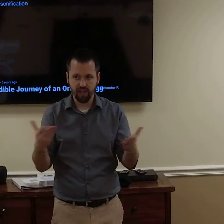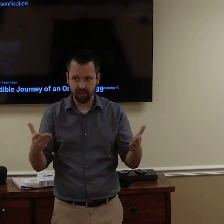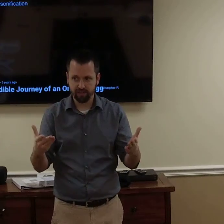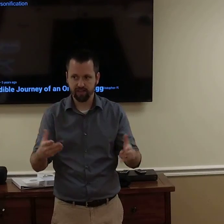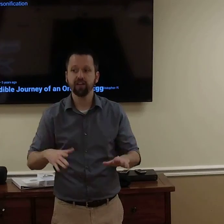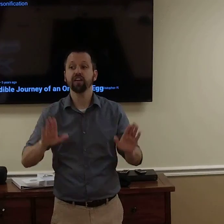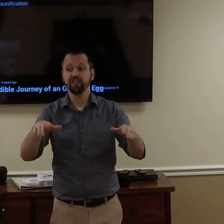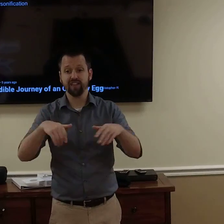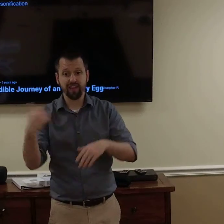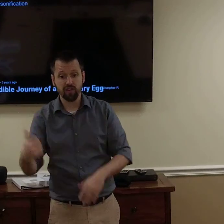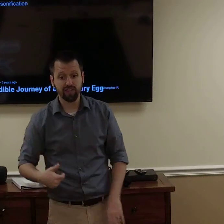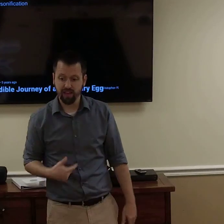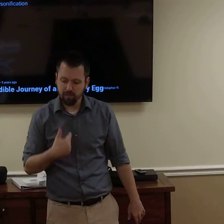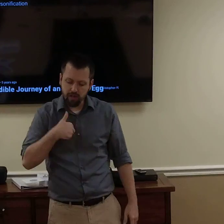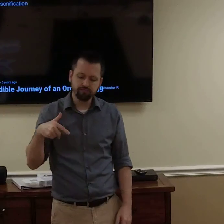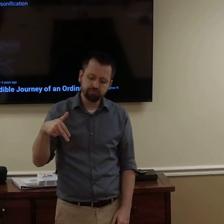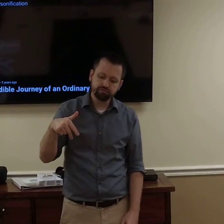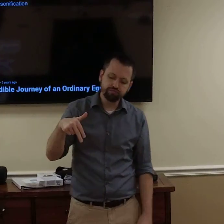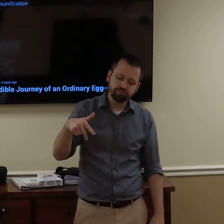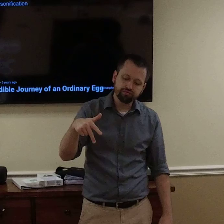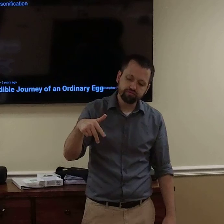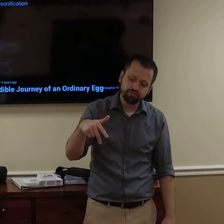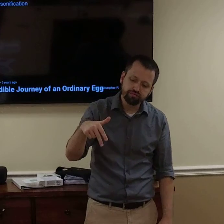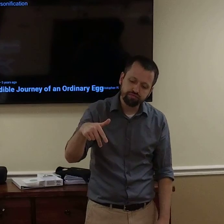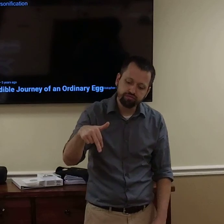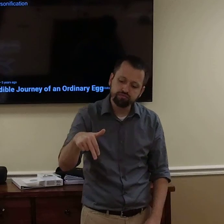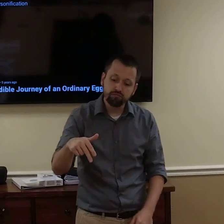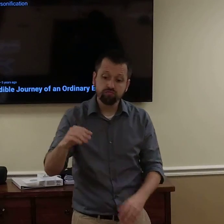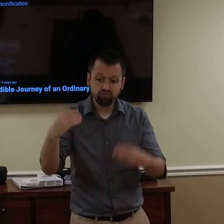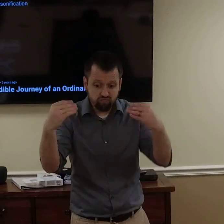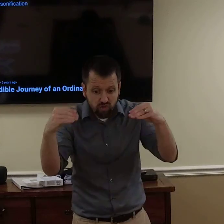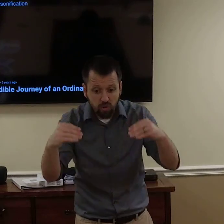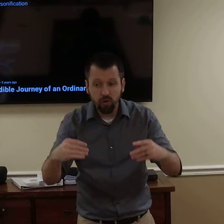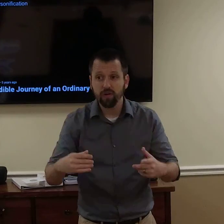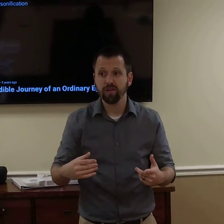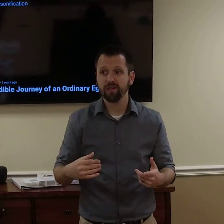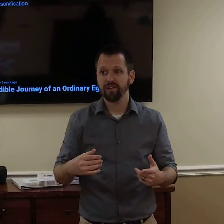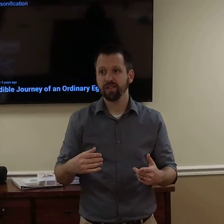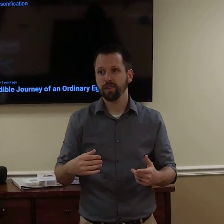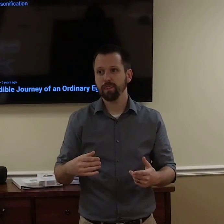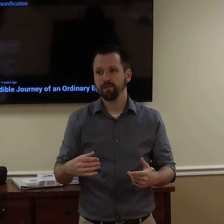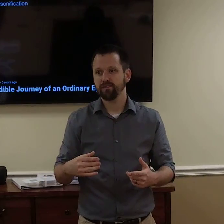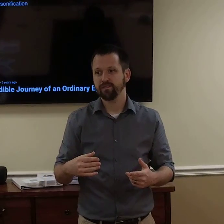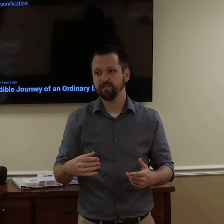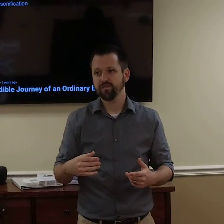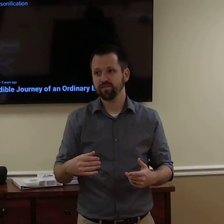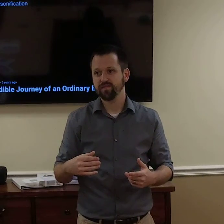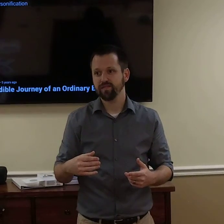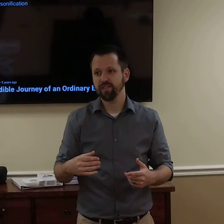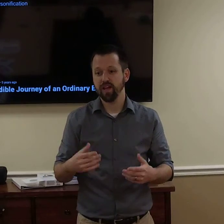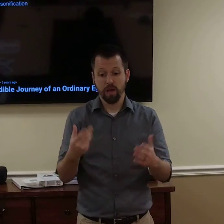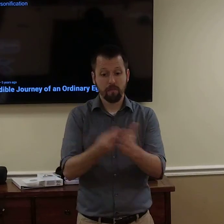things. Instead, you can say, me. You simplify all that by saying, No more money.